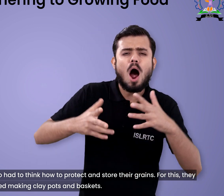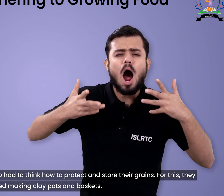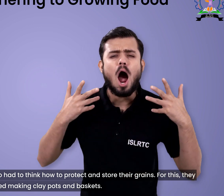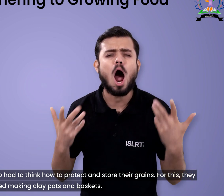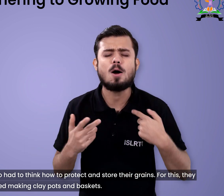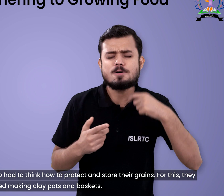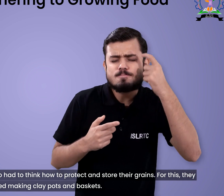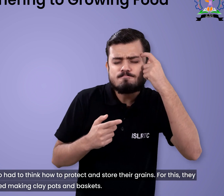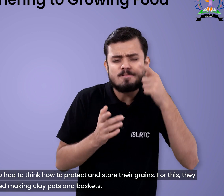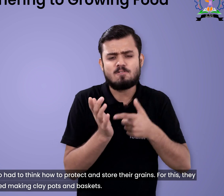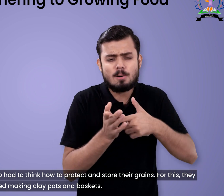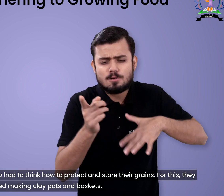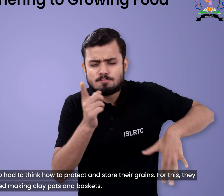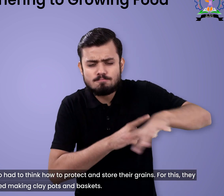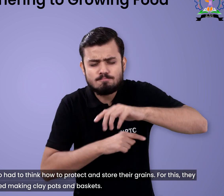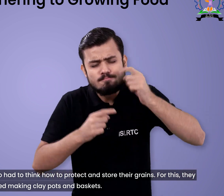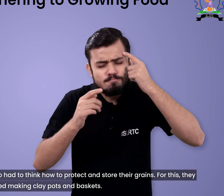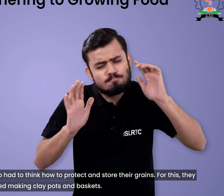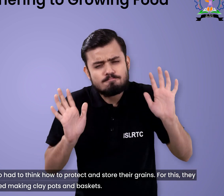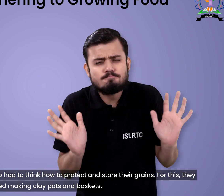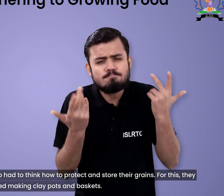started making clay pots and baskets.